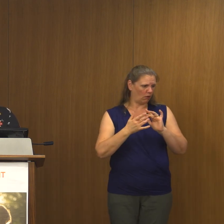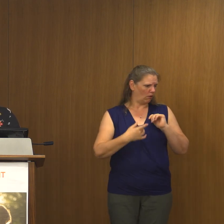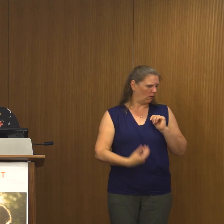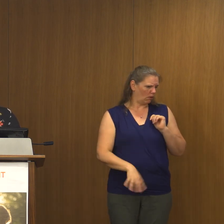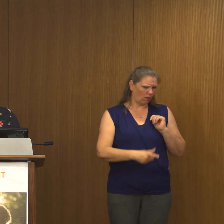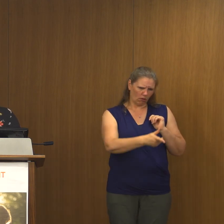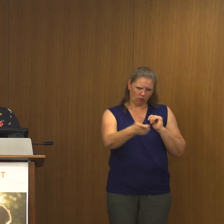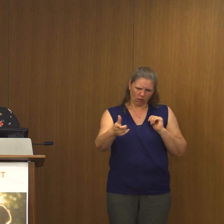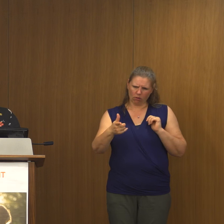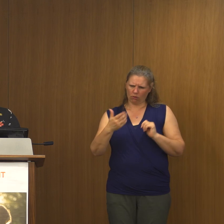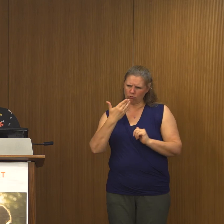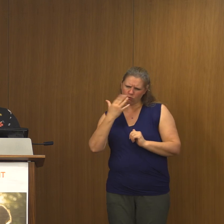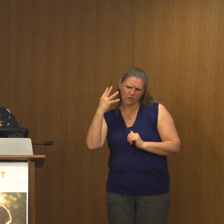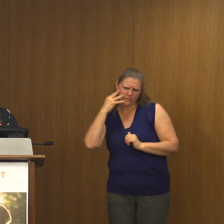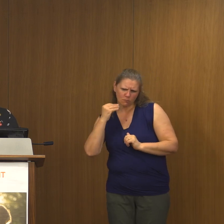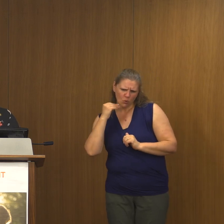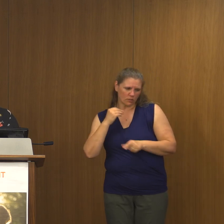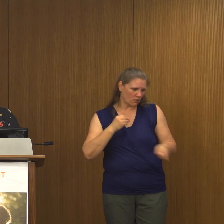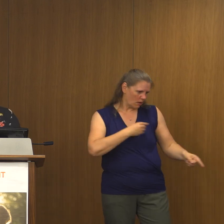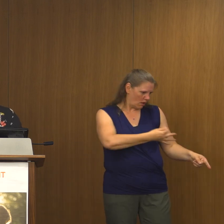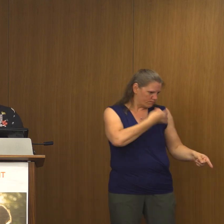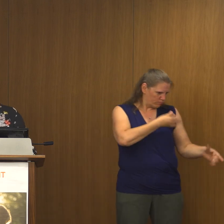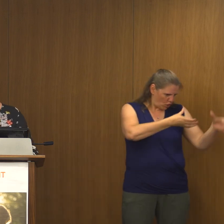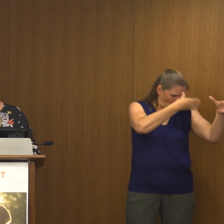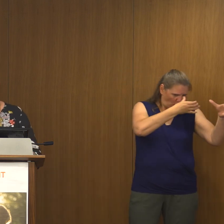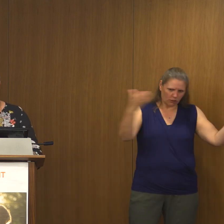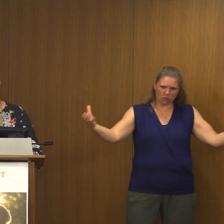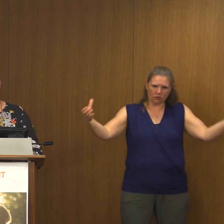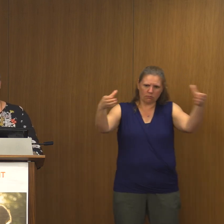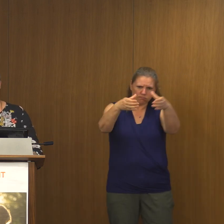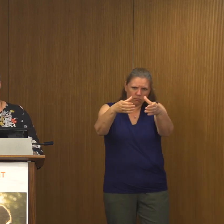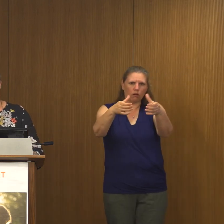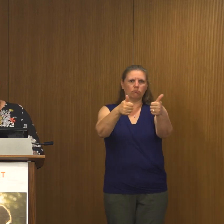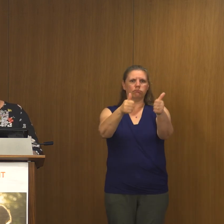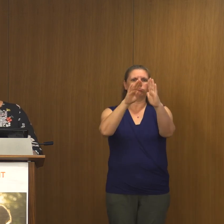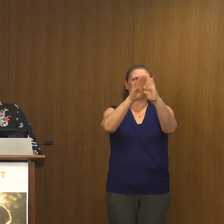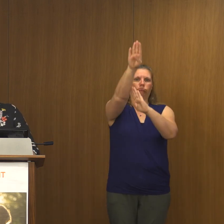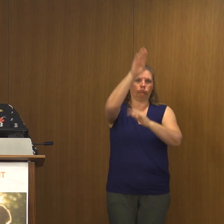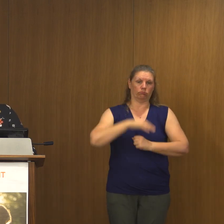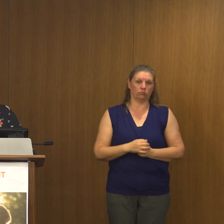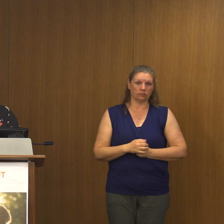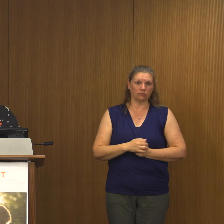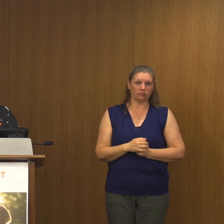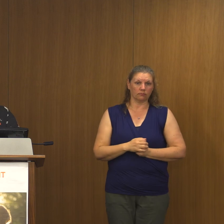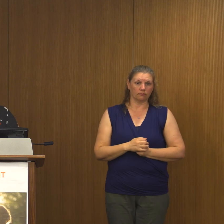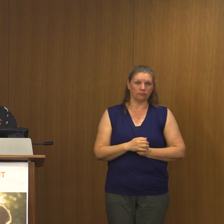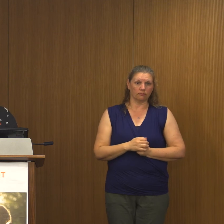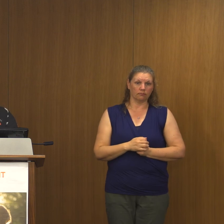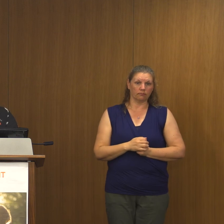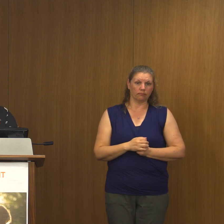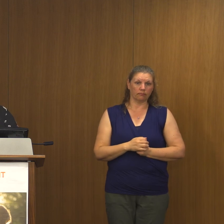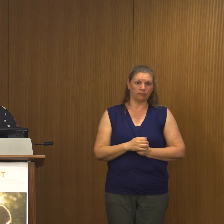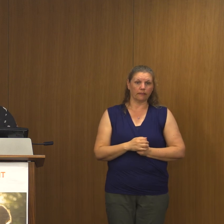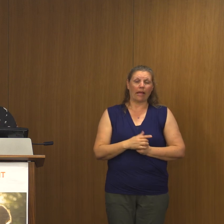and scientific knowledge has the potential to create incredible outcomes. I realize that engagement isn't